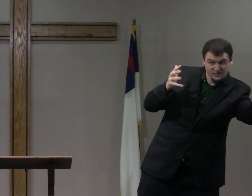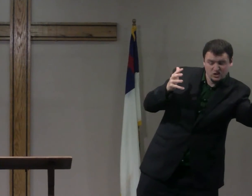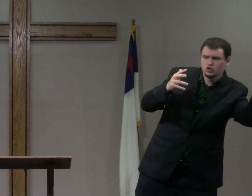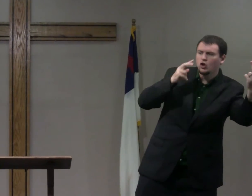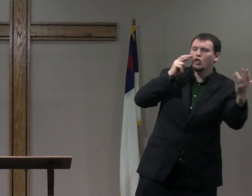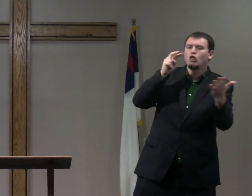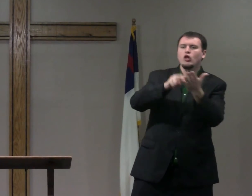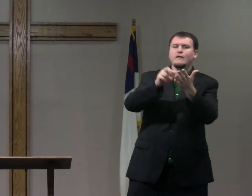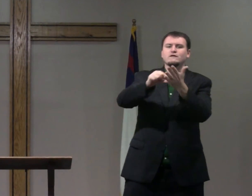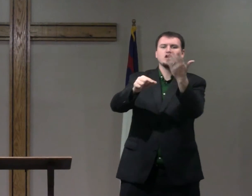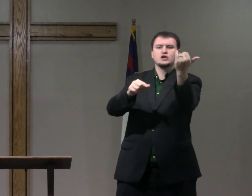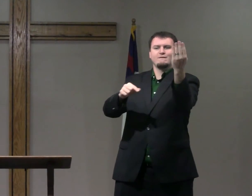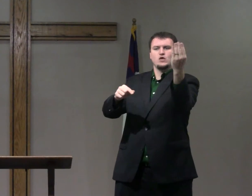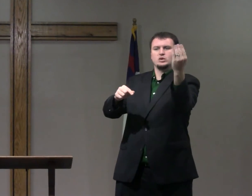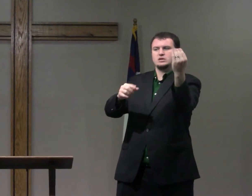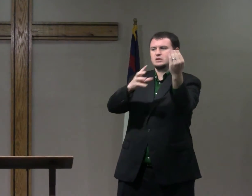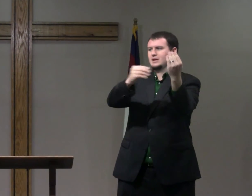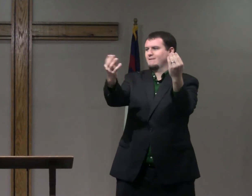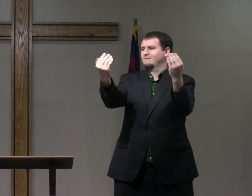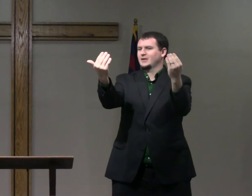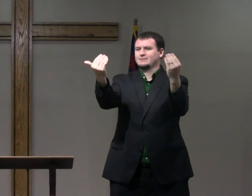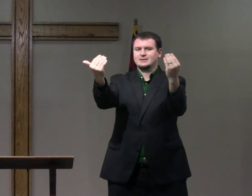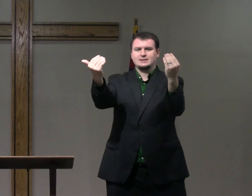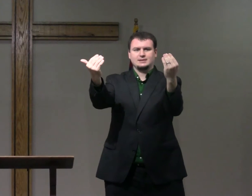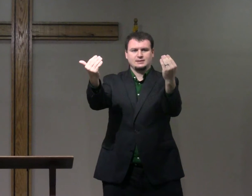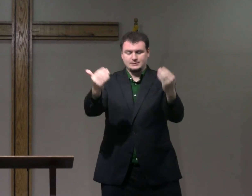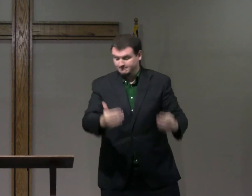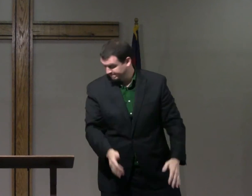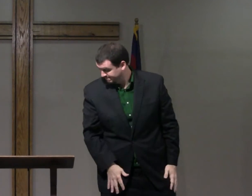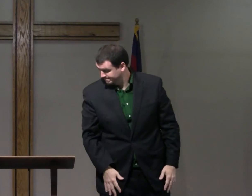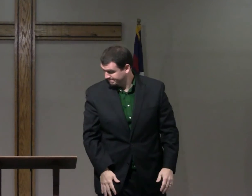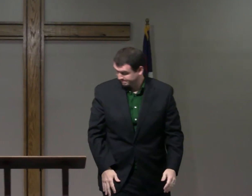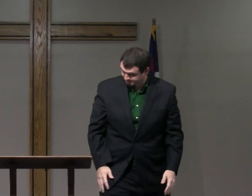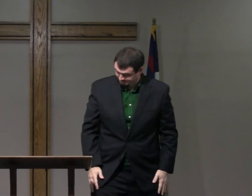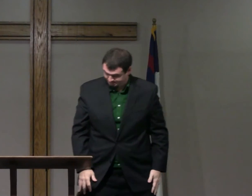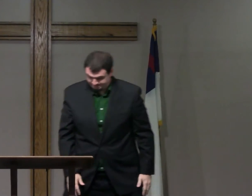We already looked at verse 13. Let's look at 14 and 15.